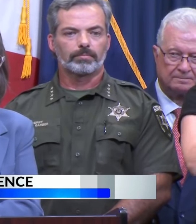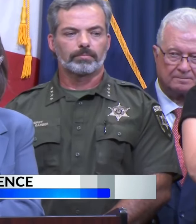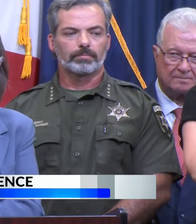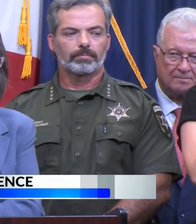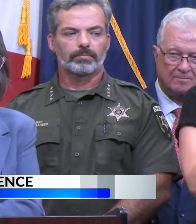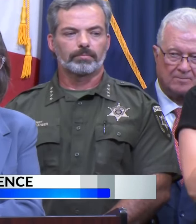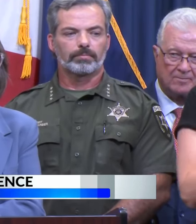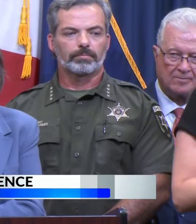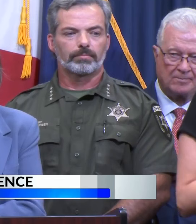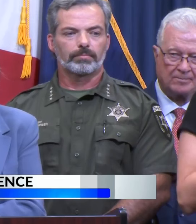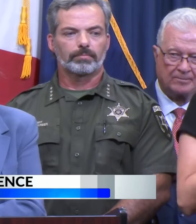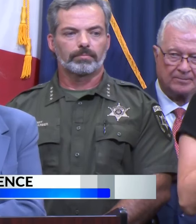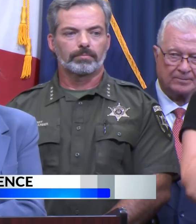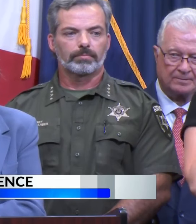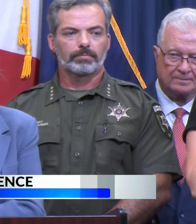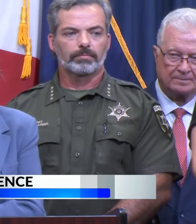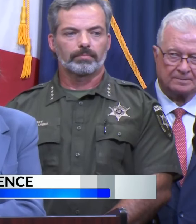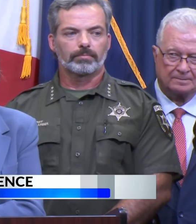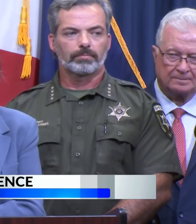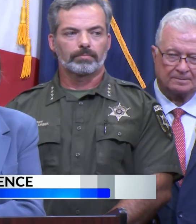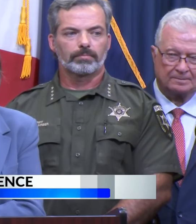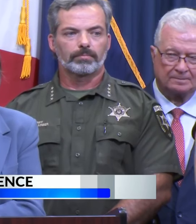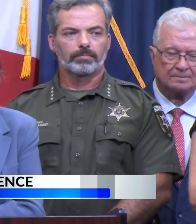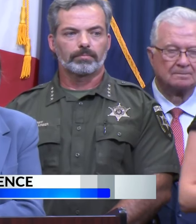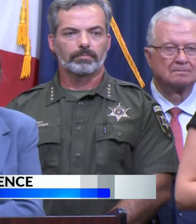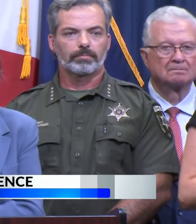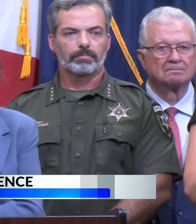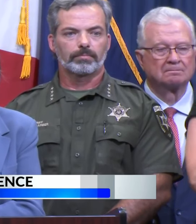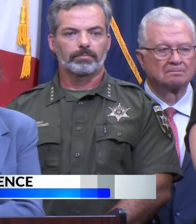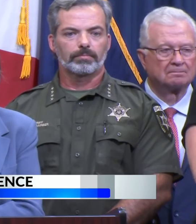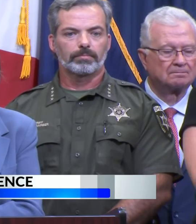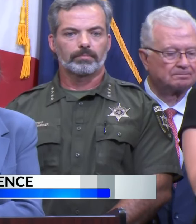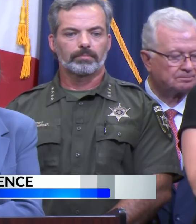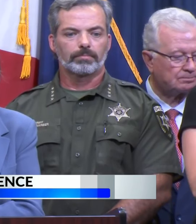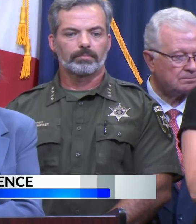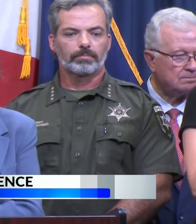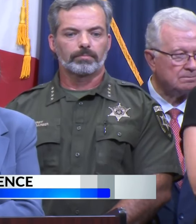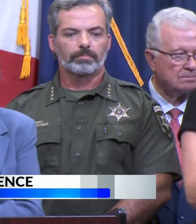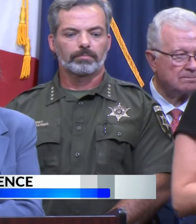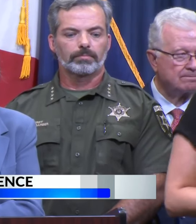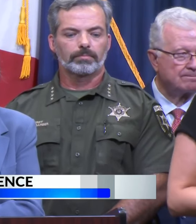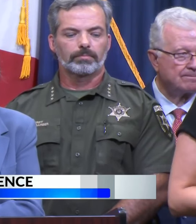now, we definitely need them this week.